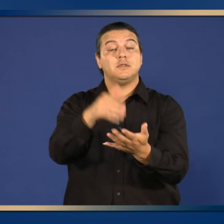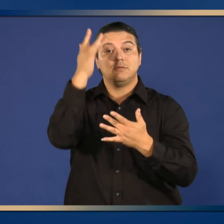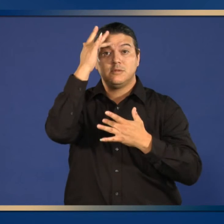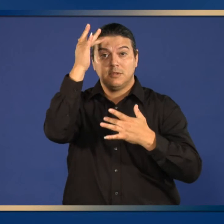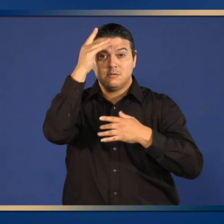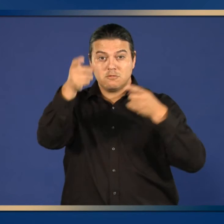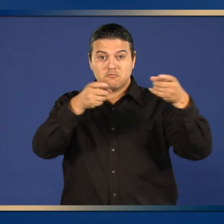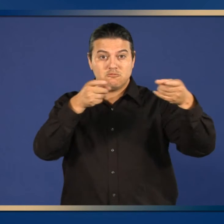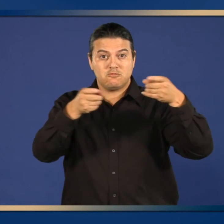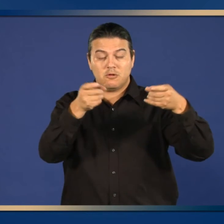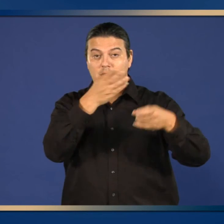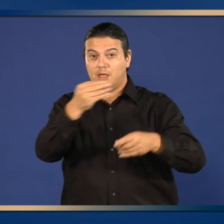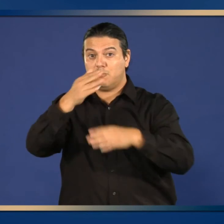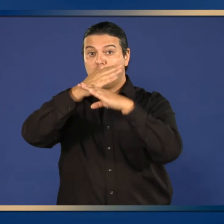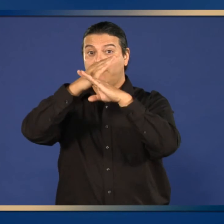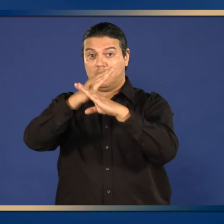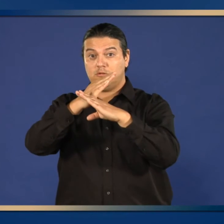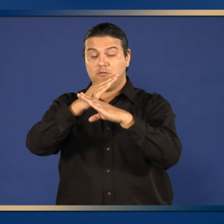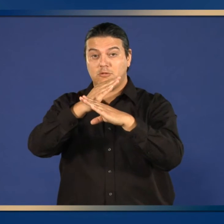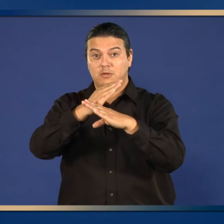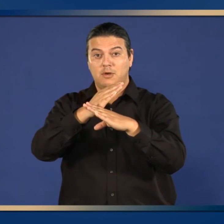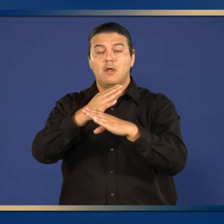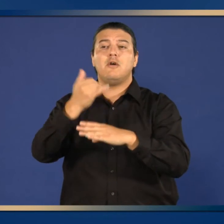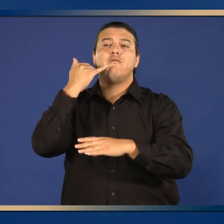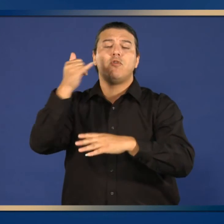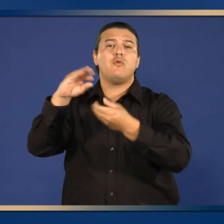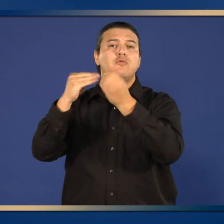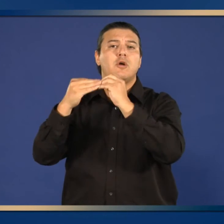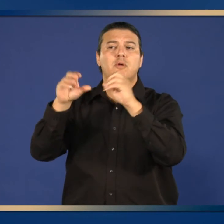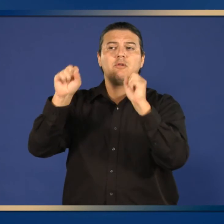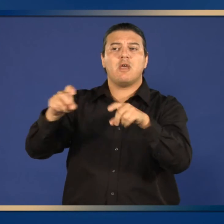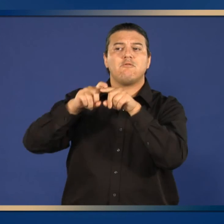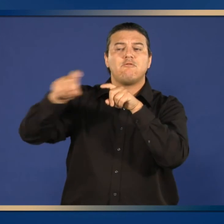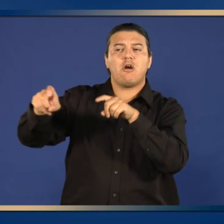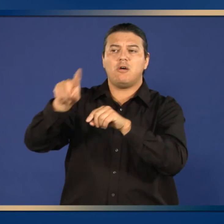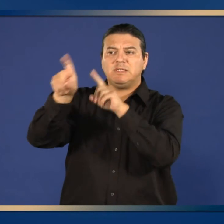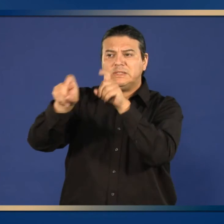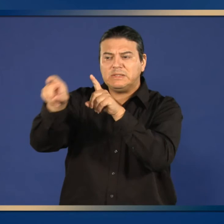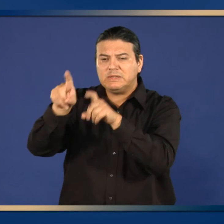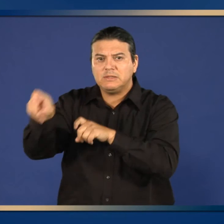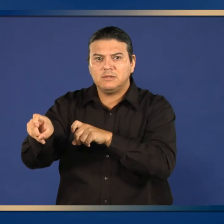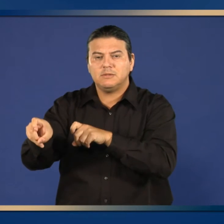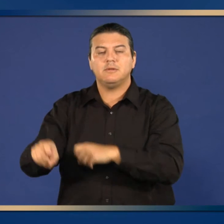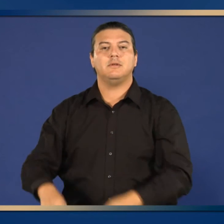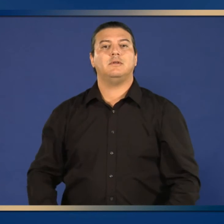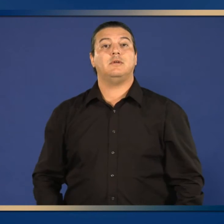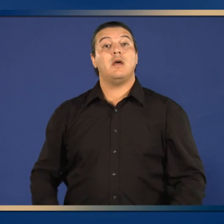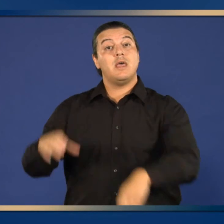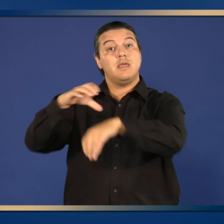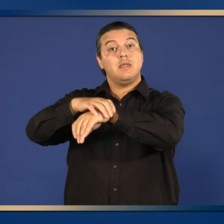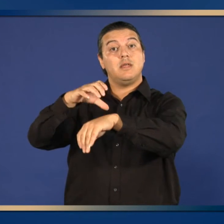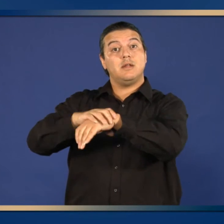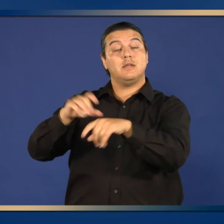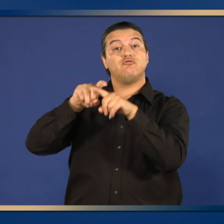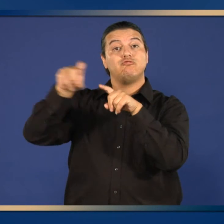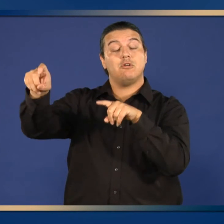Centers for Disease Control and Prevention Public Response Hotlines. For English,